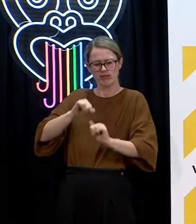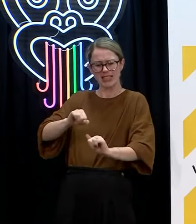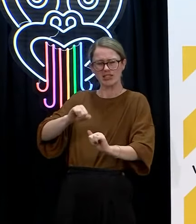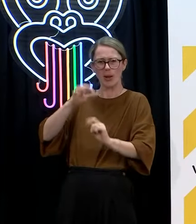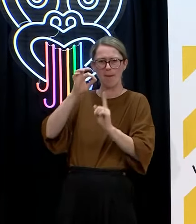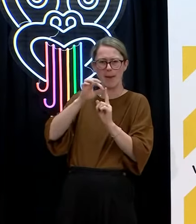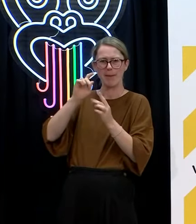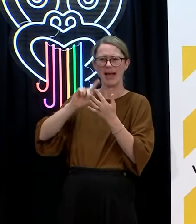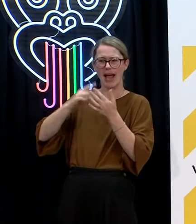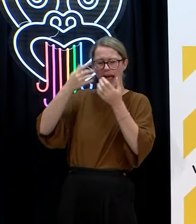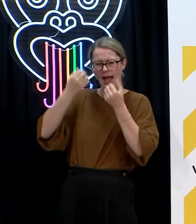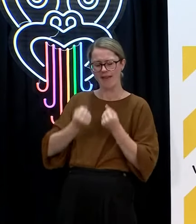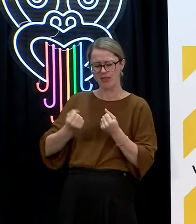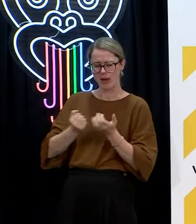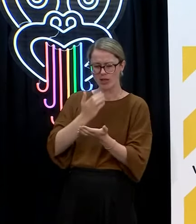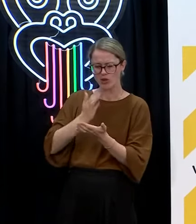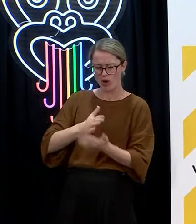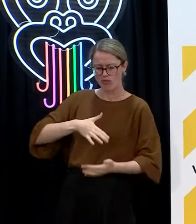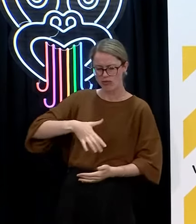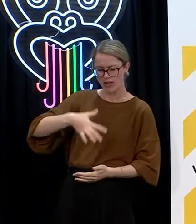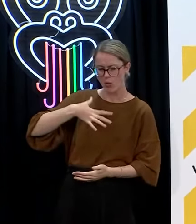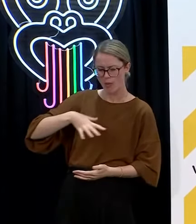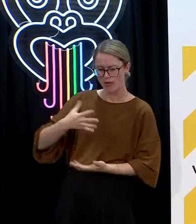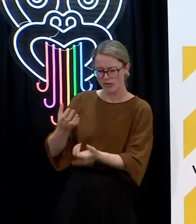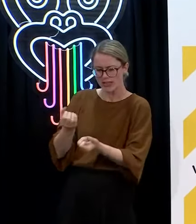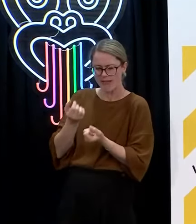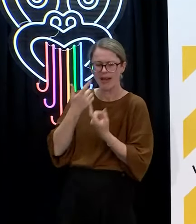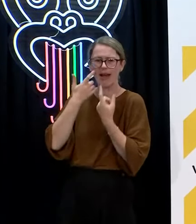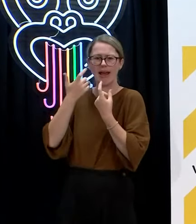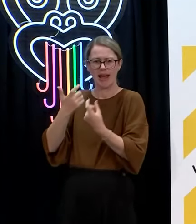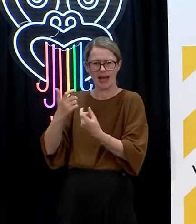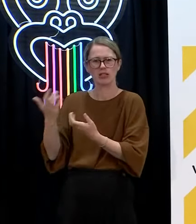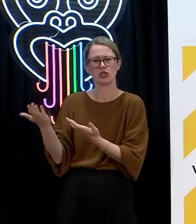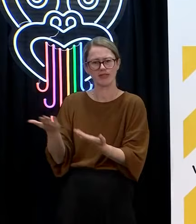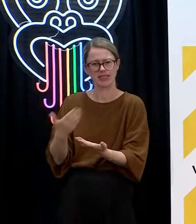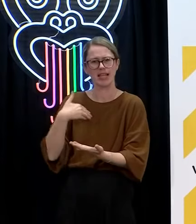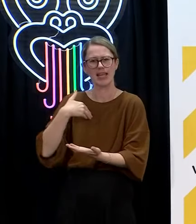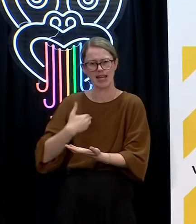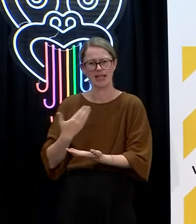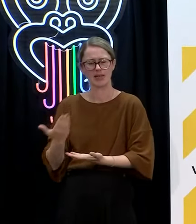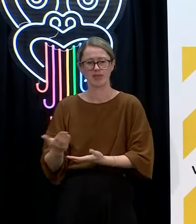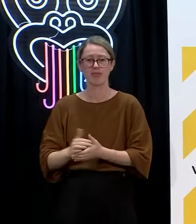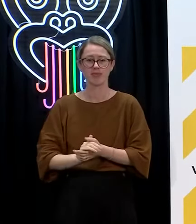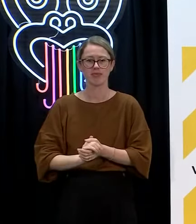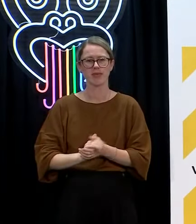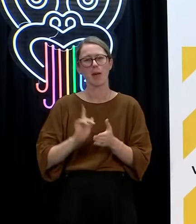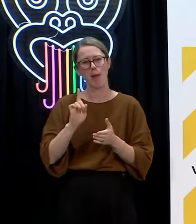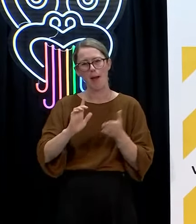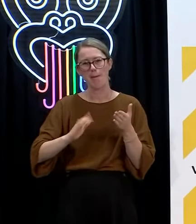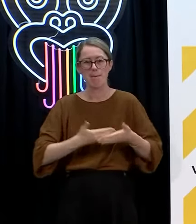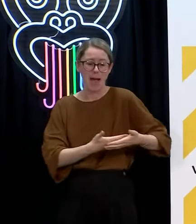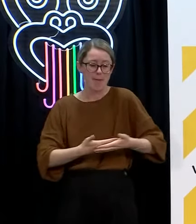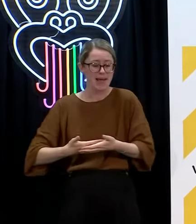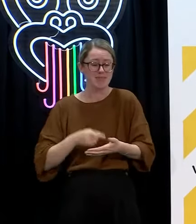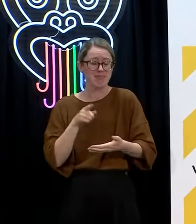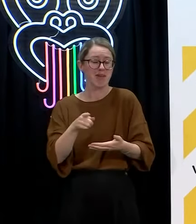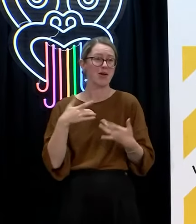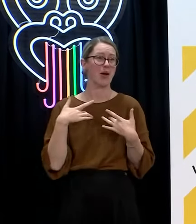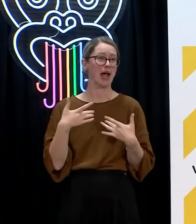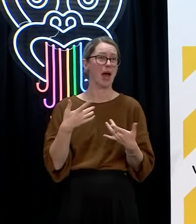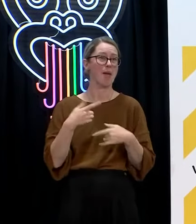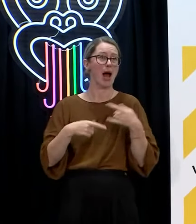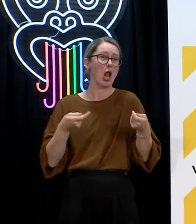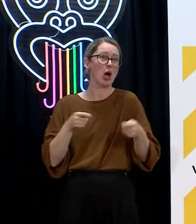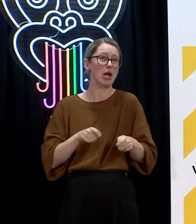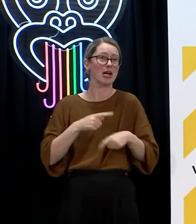use of PPE to ensure that pregnant women get the care and services they need. Happily, babies don't know it's lockdown and